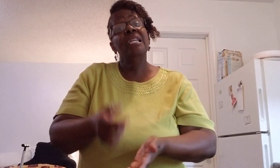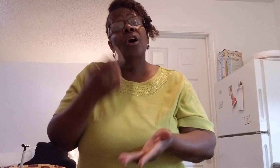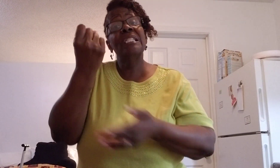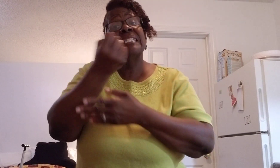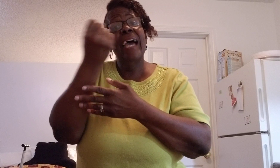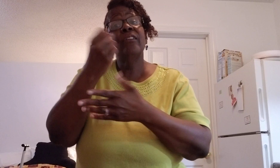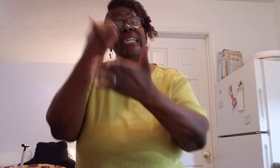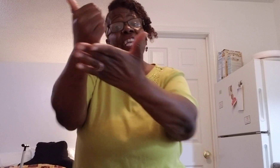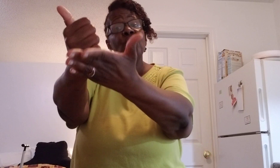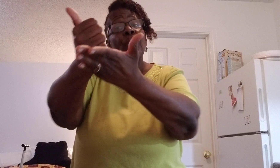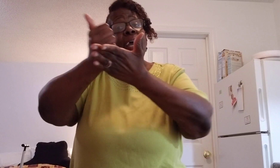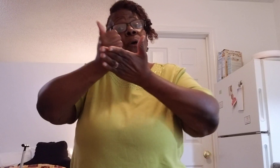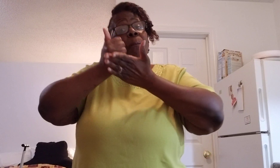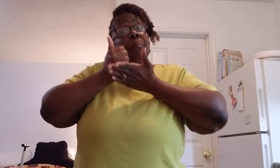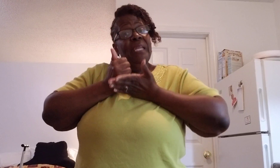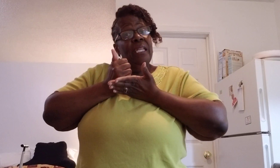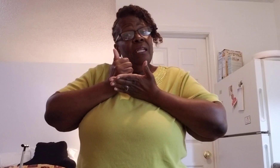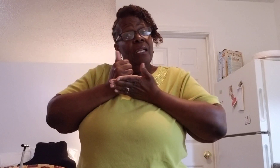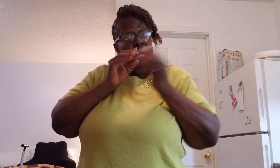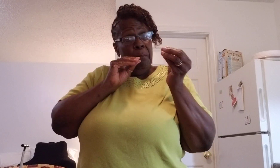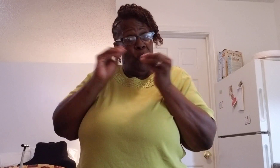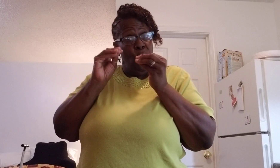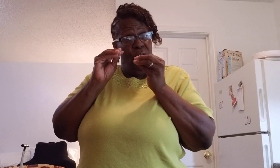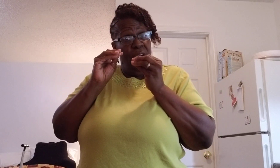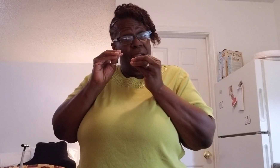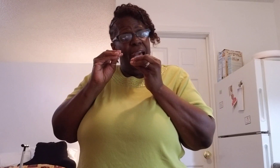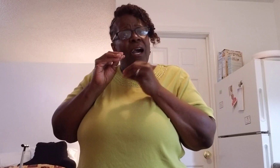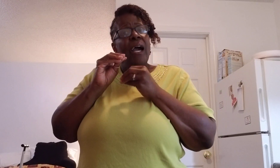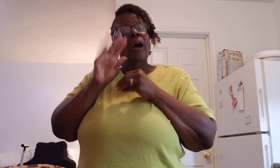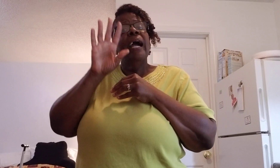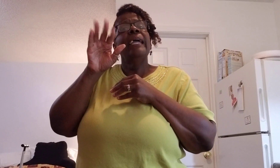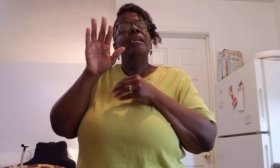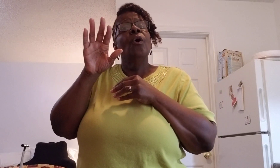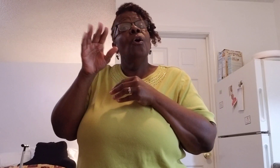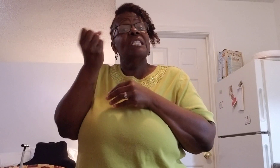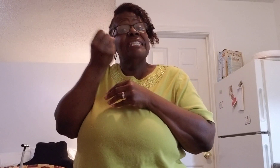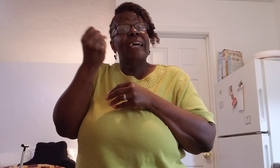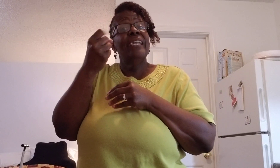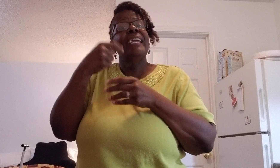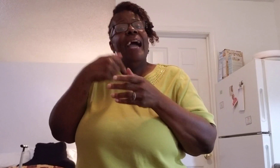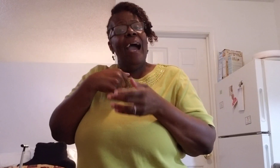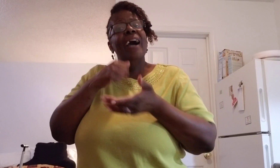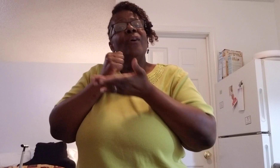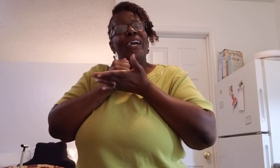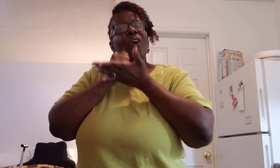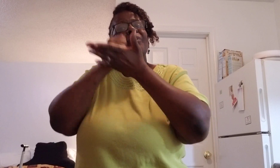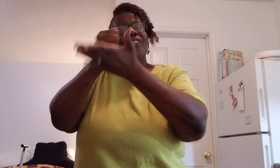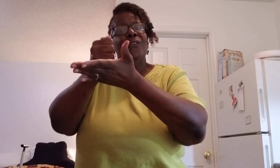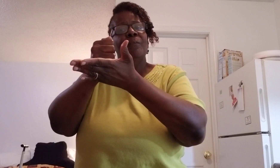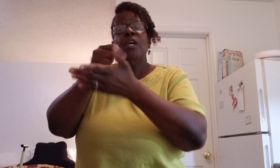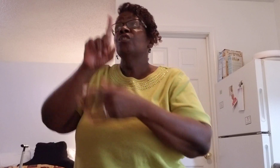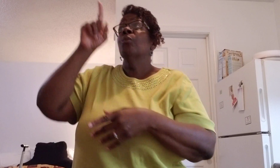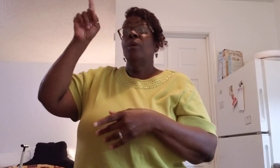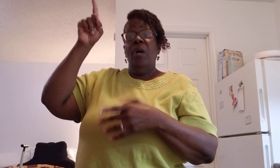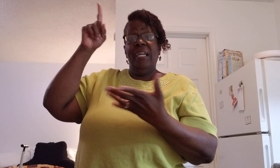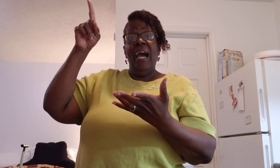on Saturday, can you help me move? Hey, on Saturday, I'll help you. So we want God's